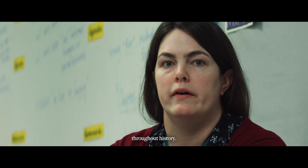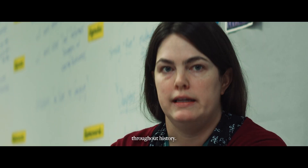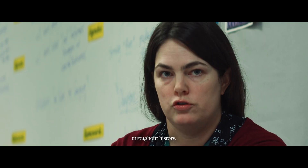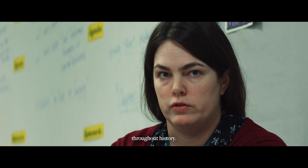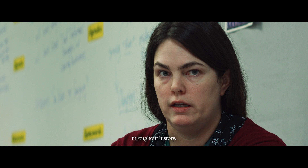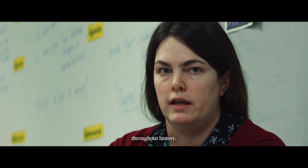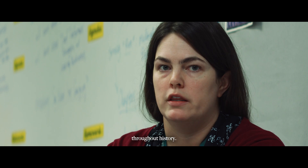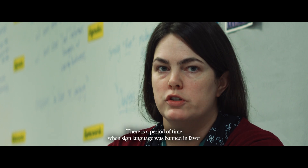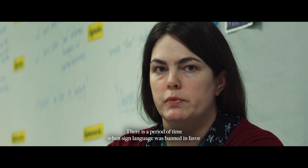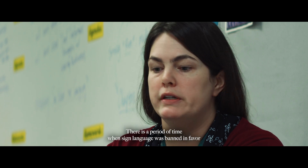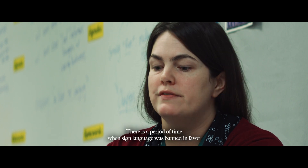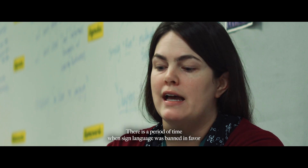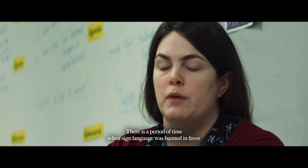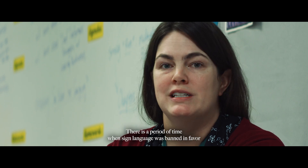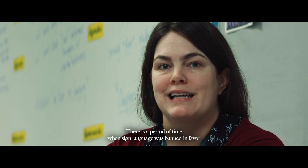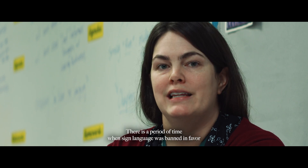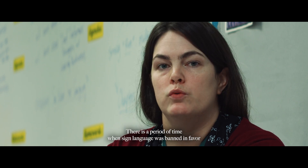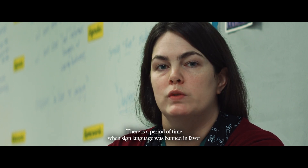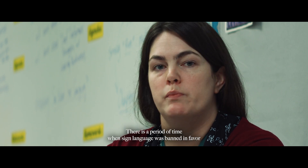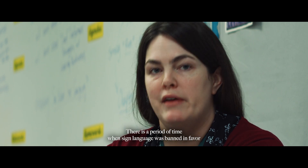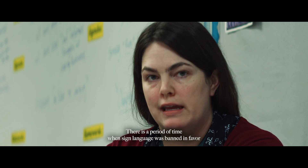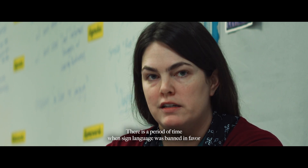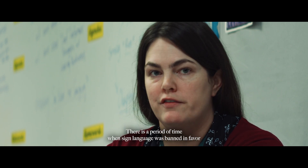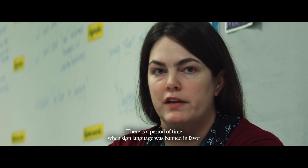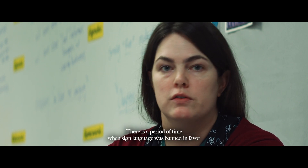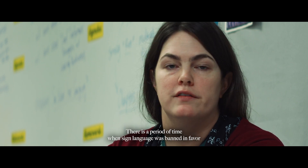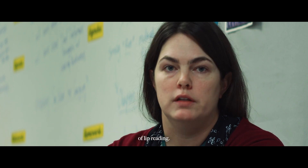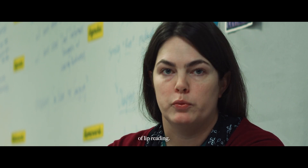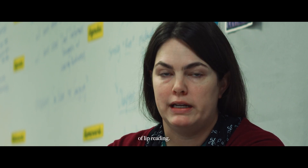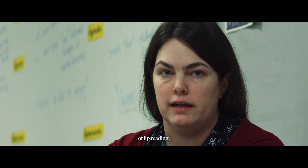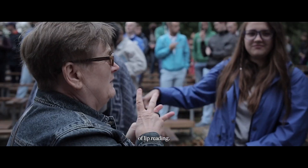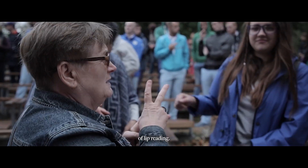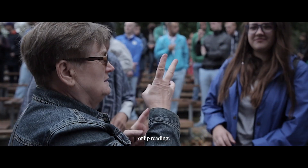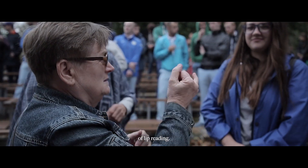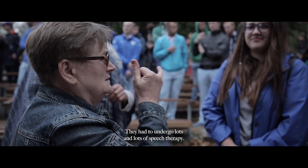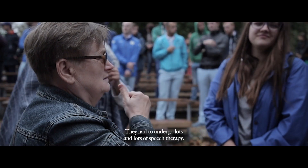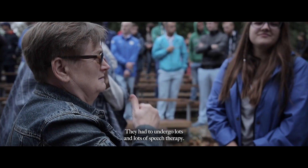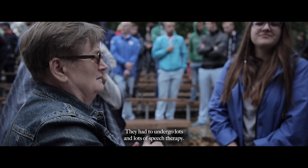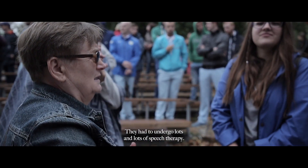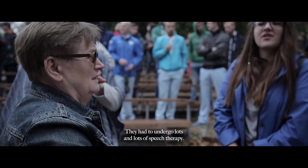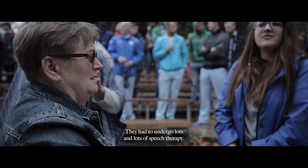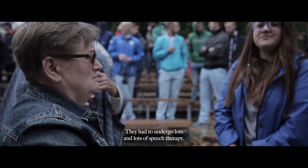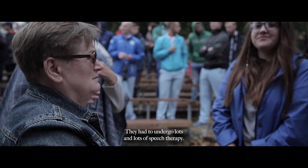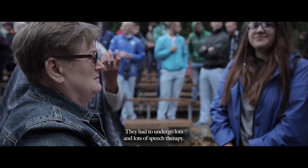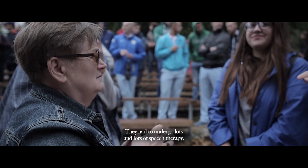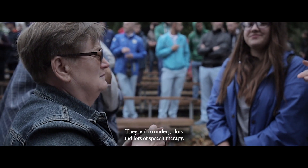throughout history. There was a period of time when sign language was banned in favor of lip reading. They had to undergo lots and lots